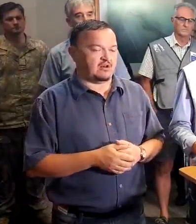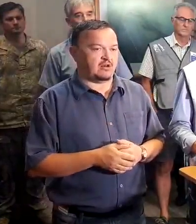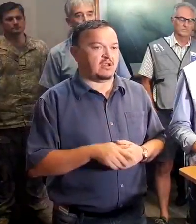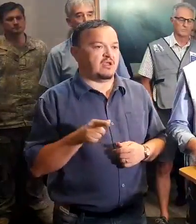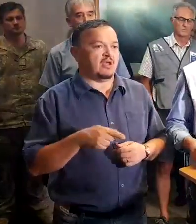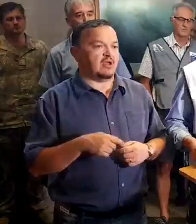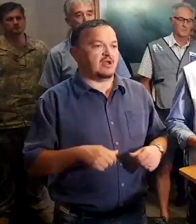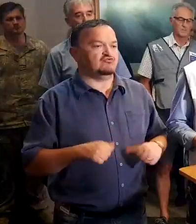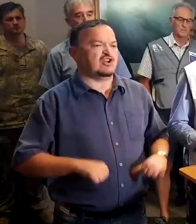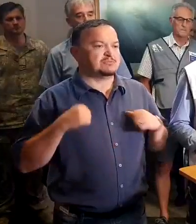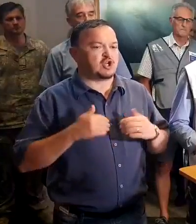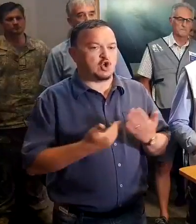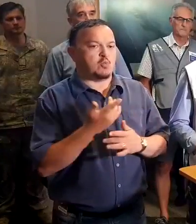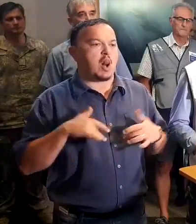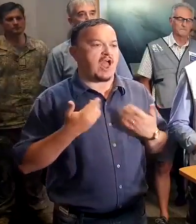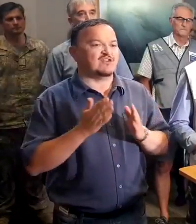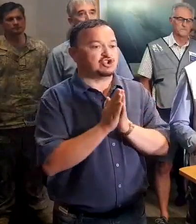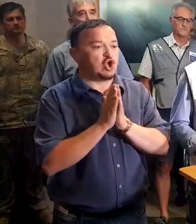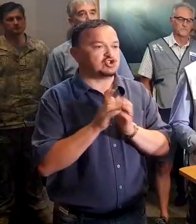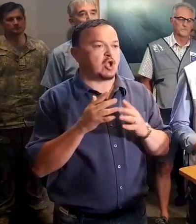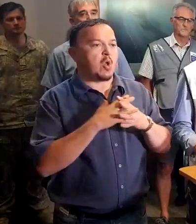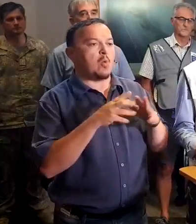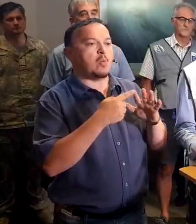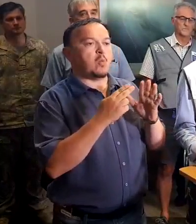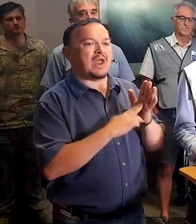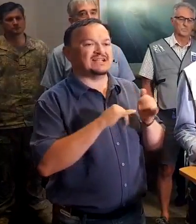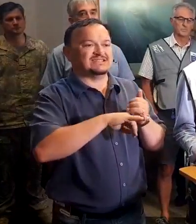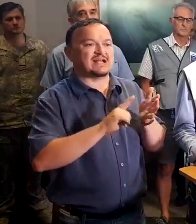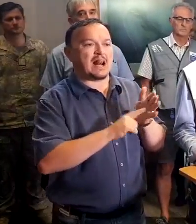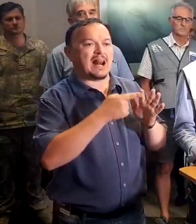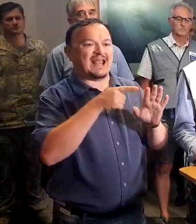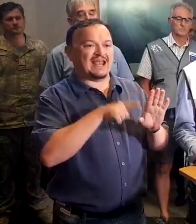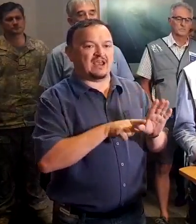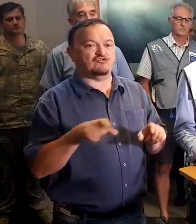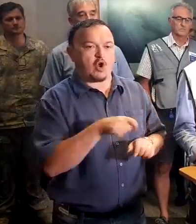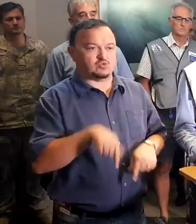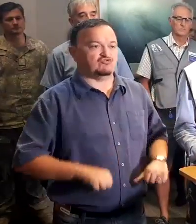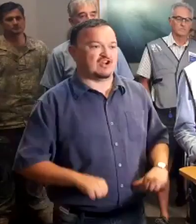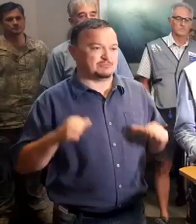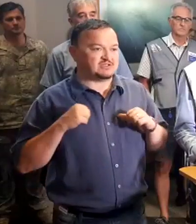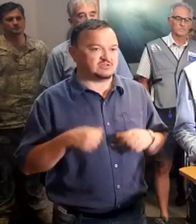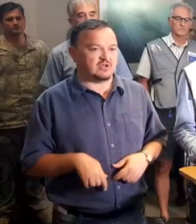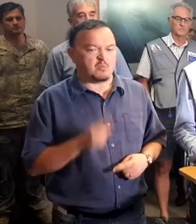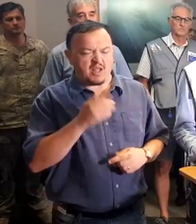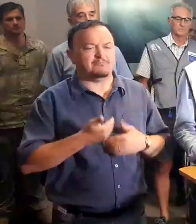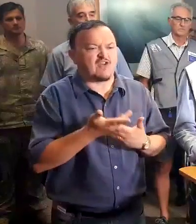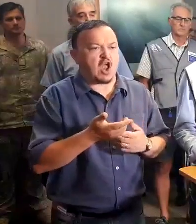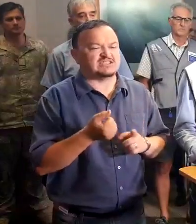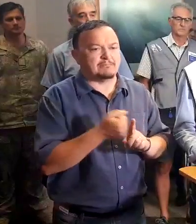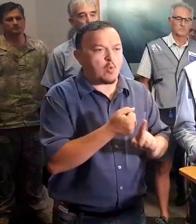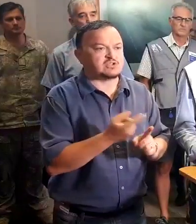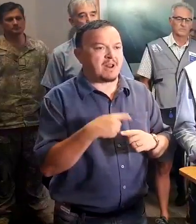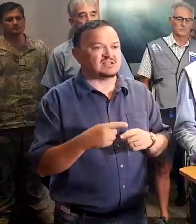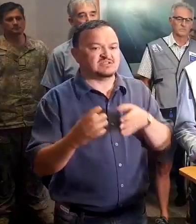in Richmond. They'll be providing support and connecting people to the appropriate support agencies. The